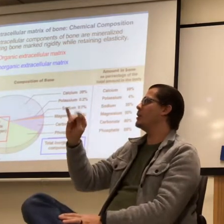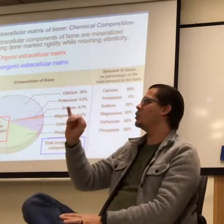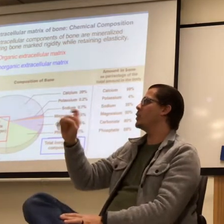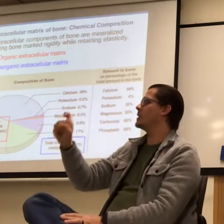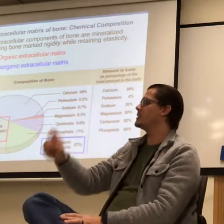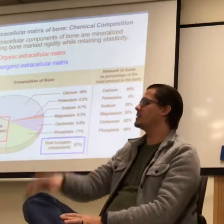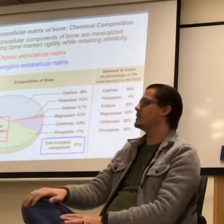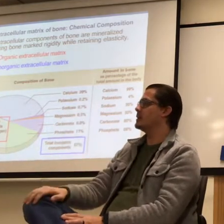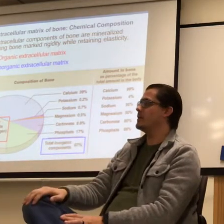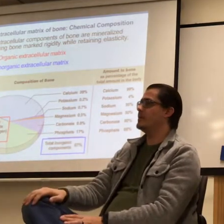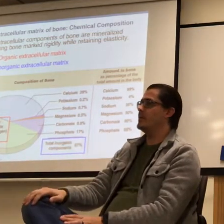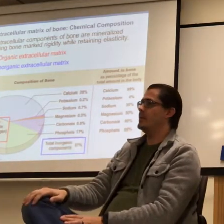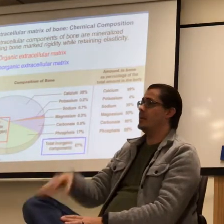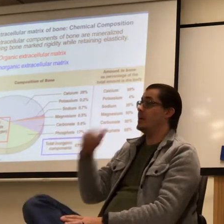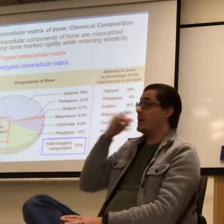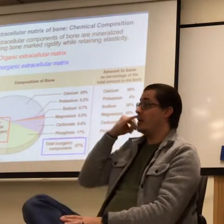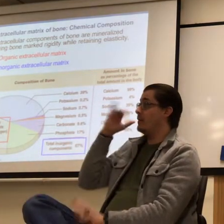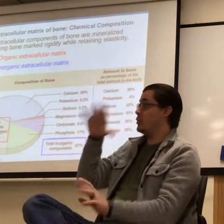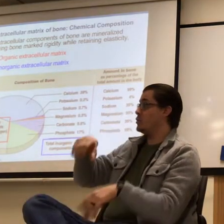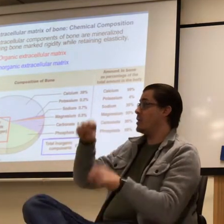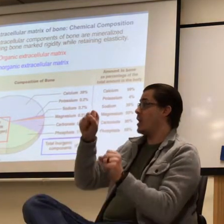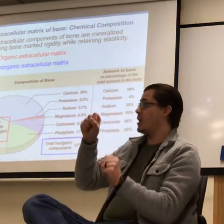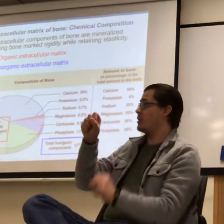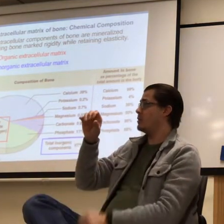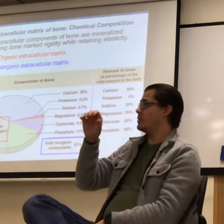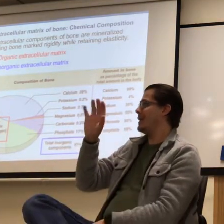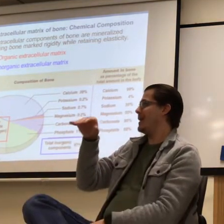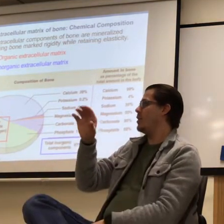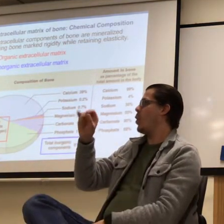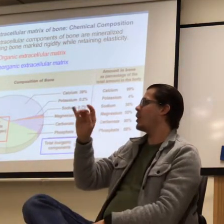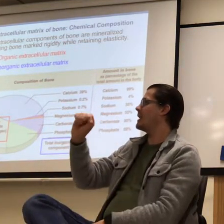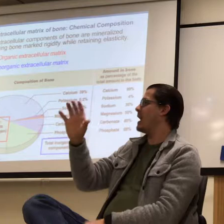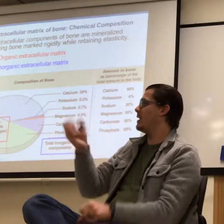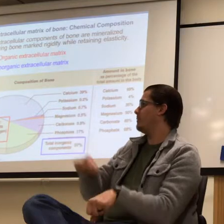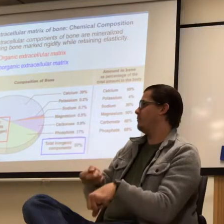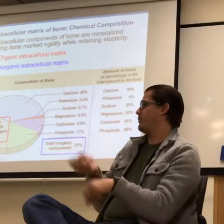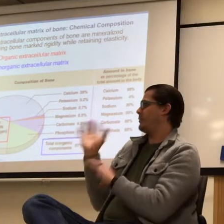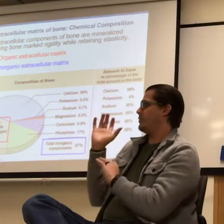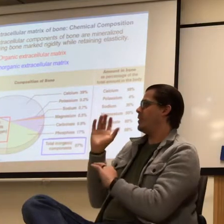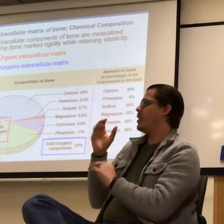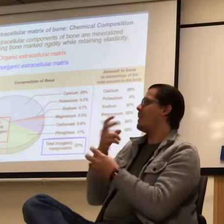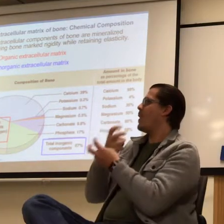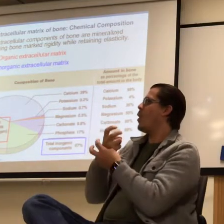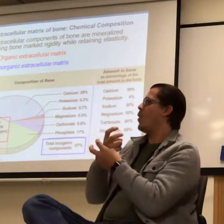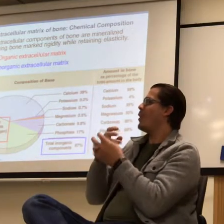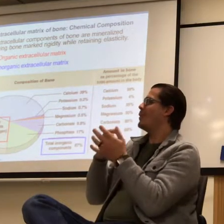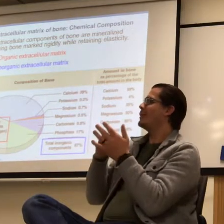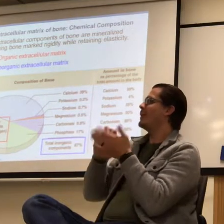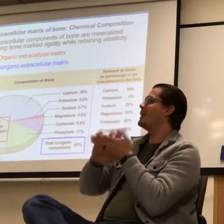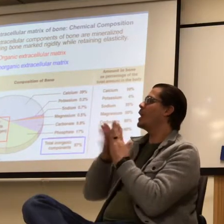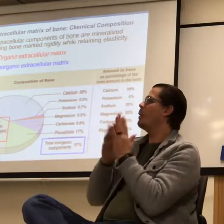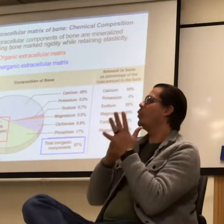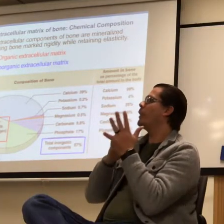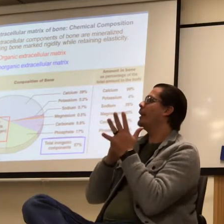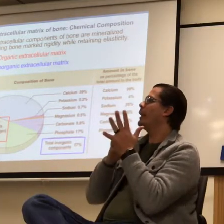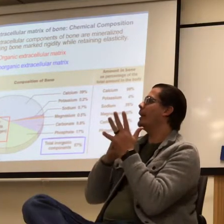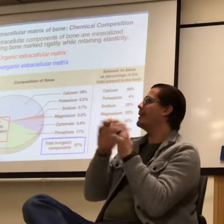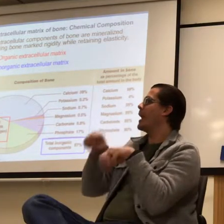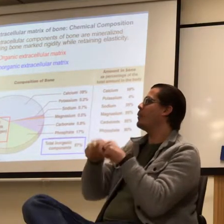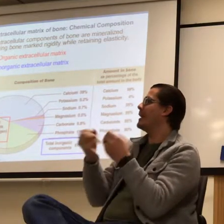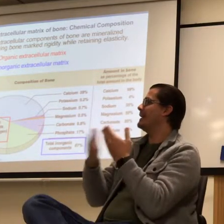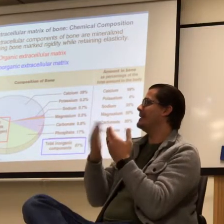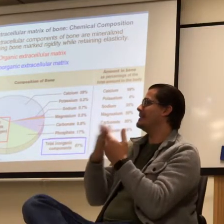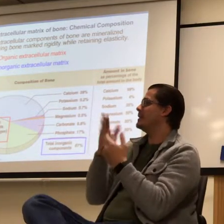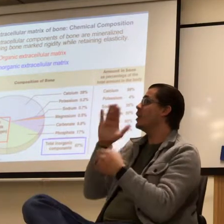take the organic component away, bones become brittle, okay? We're gonna work with dry bones in the lab